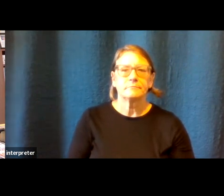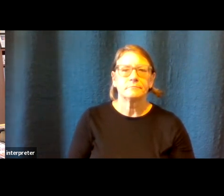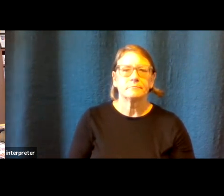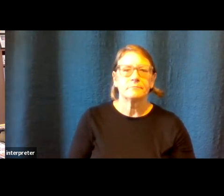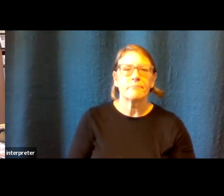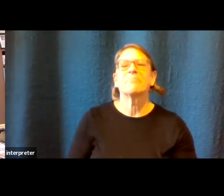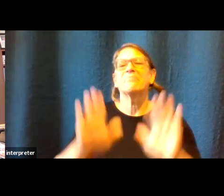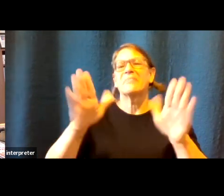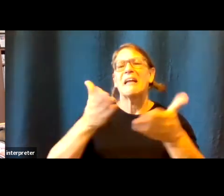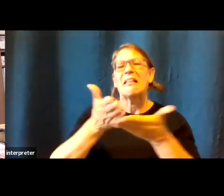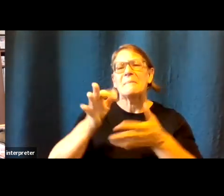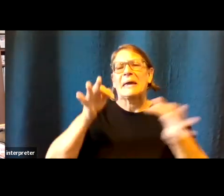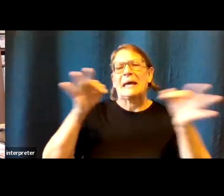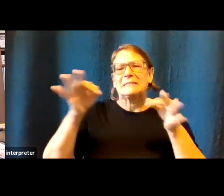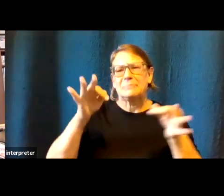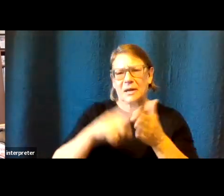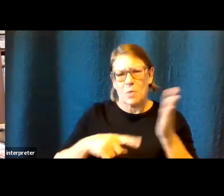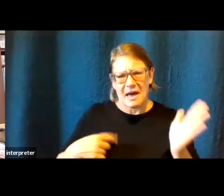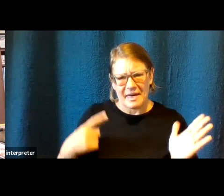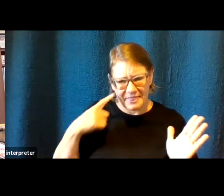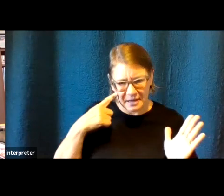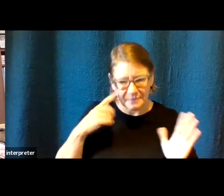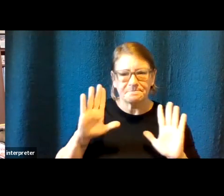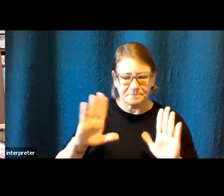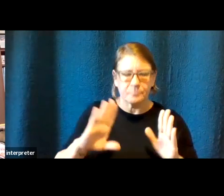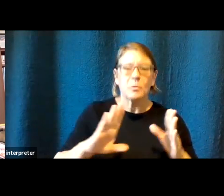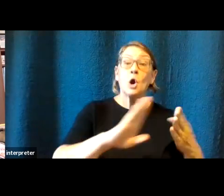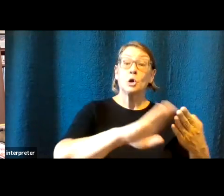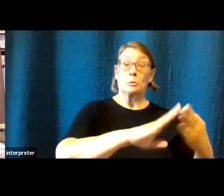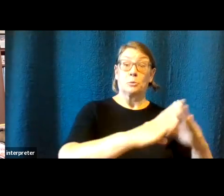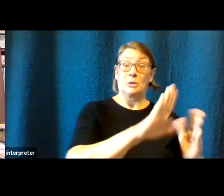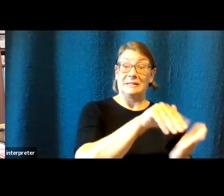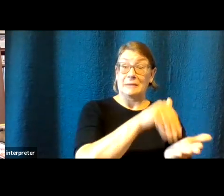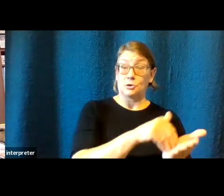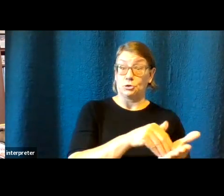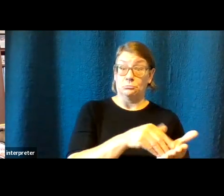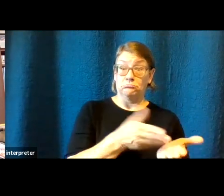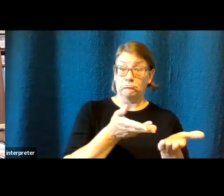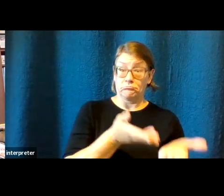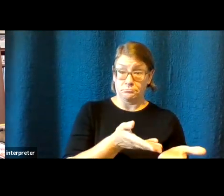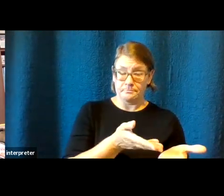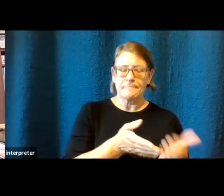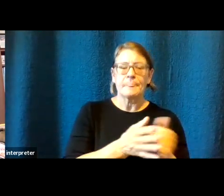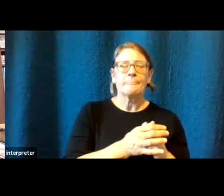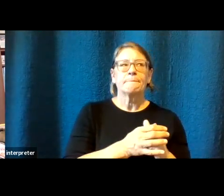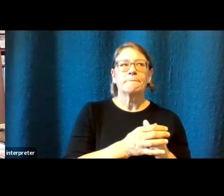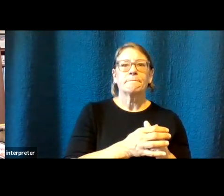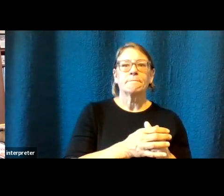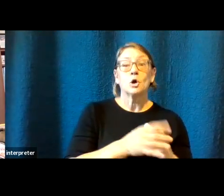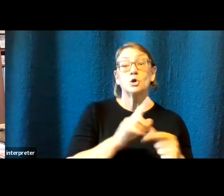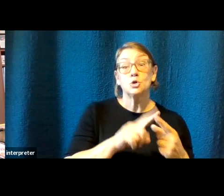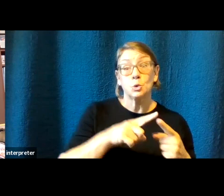Let me explain what I'm thinking. A community center, at least to the